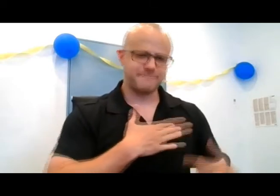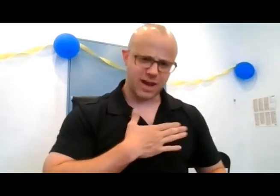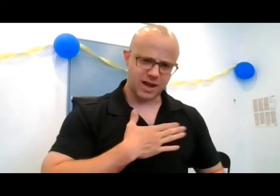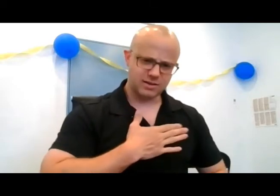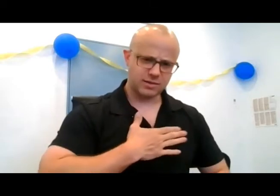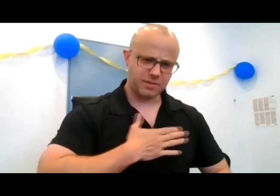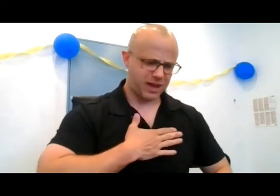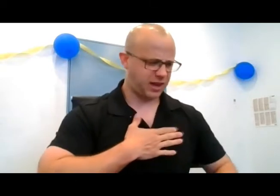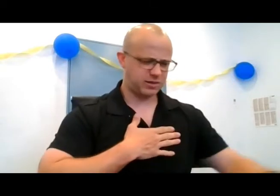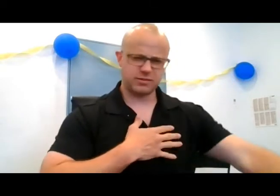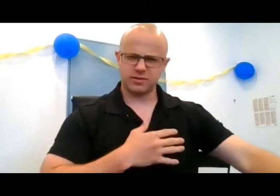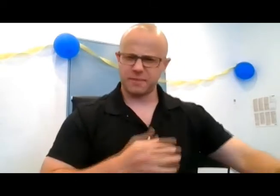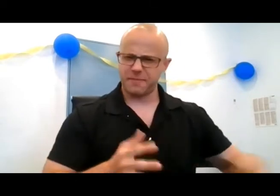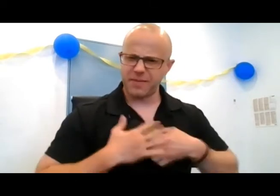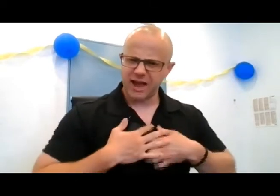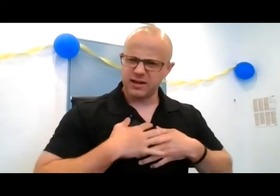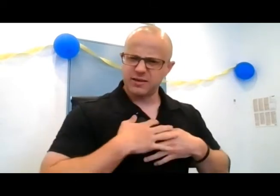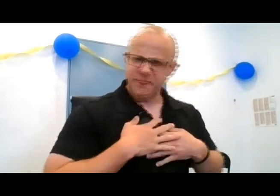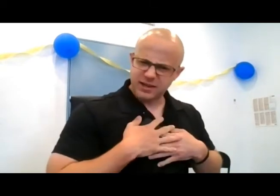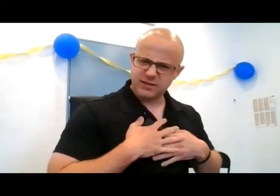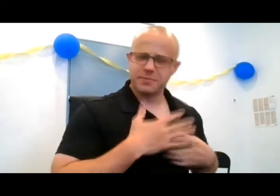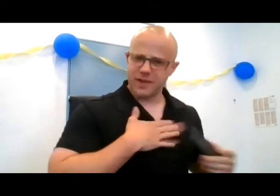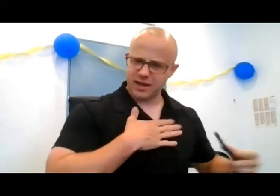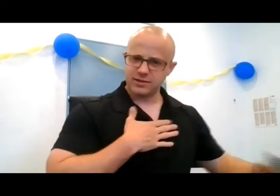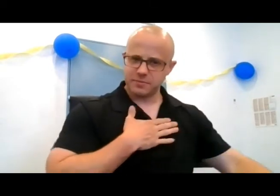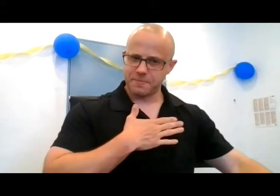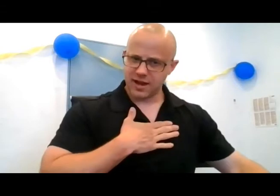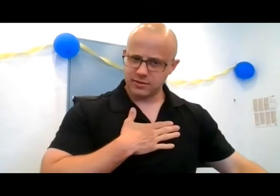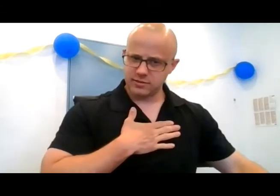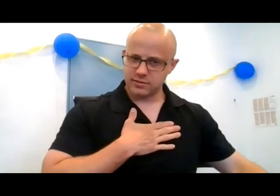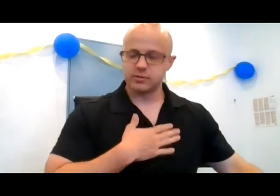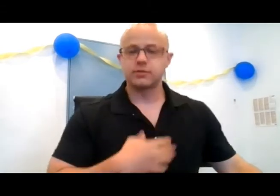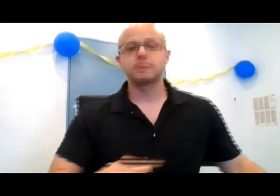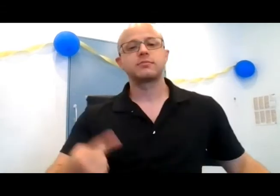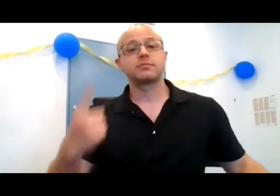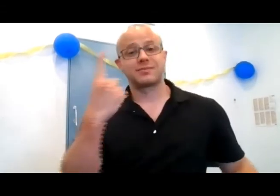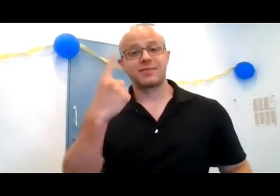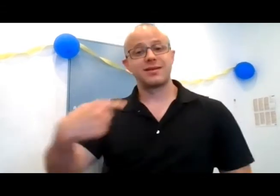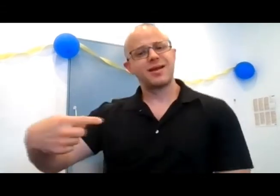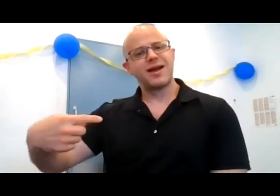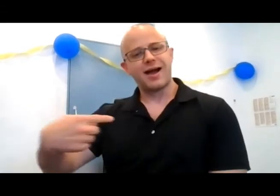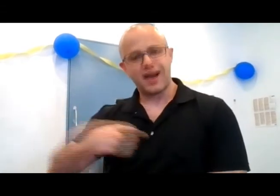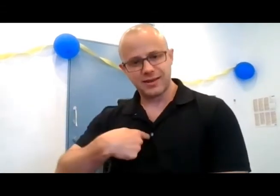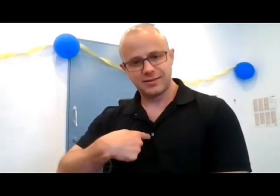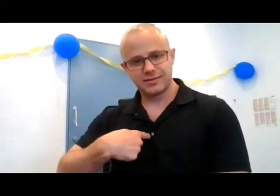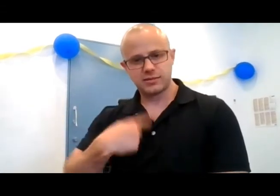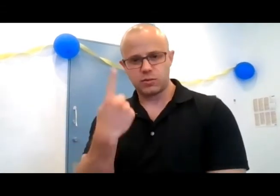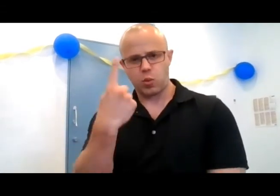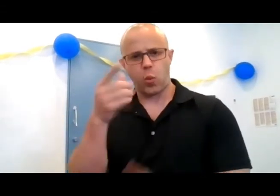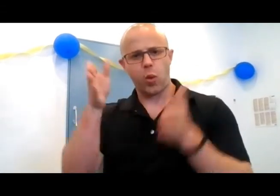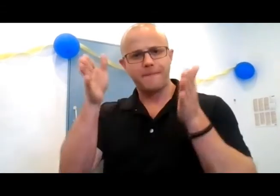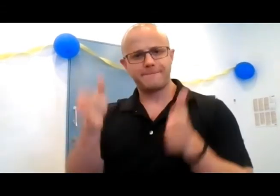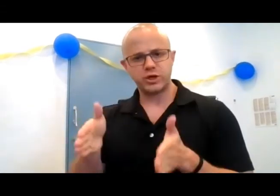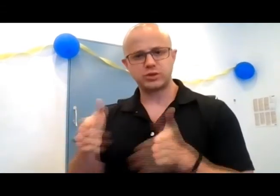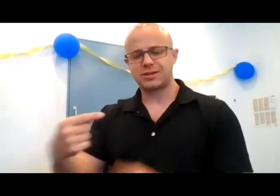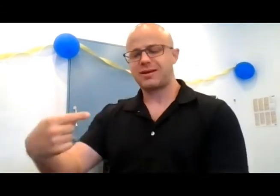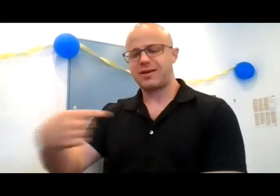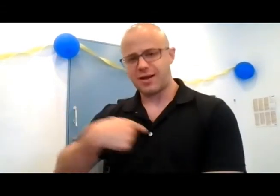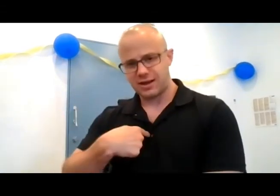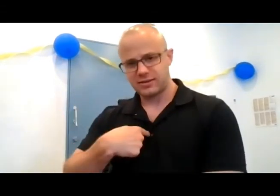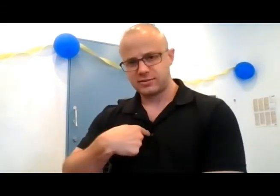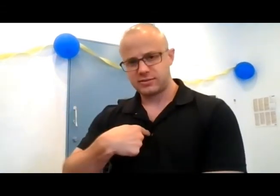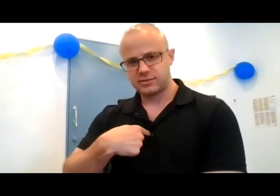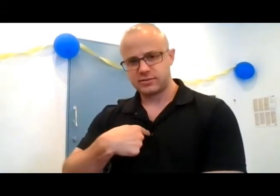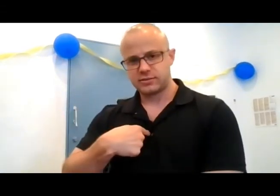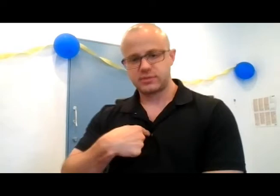is my, the sign for my, like my cell phone, my name, my. I.